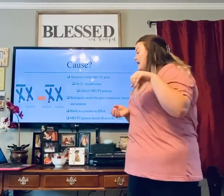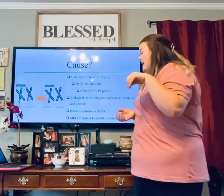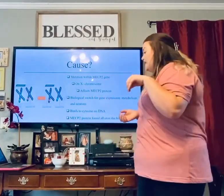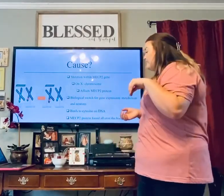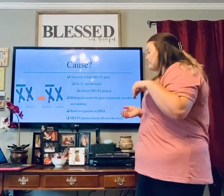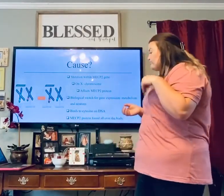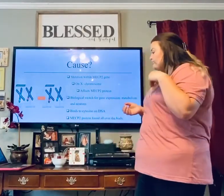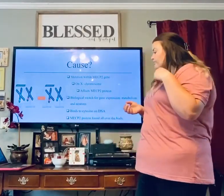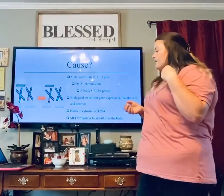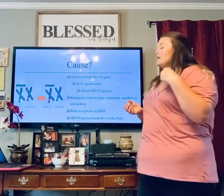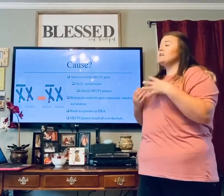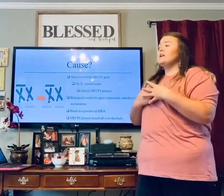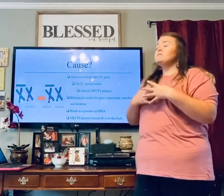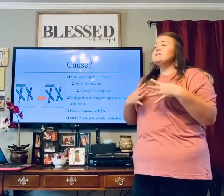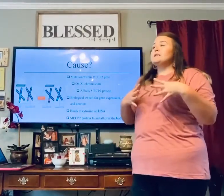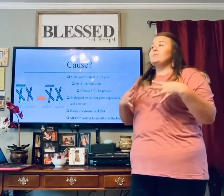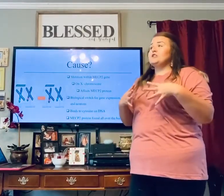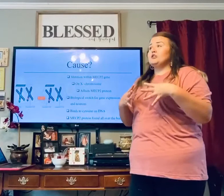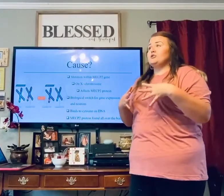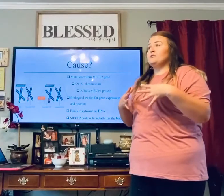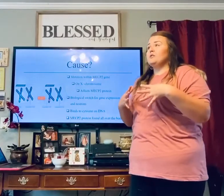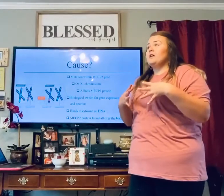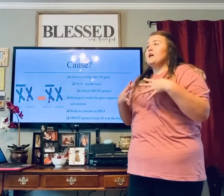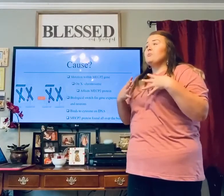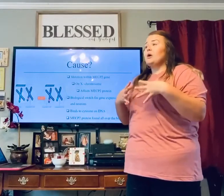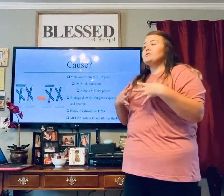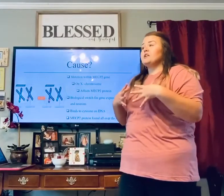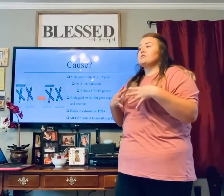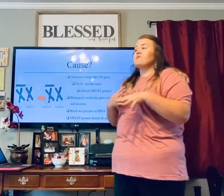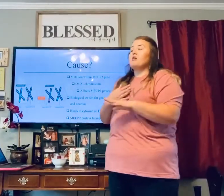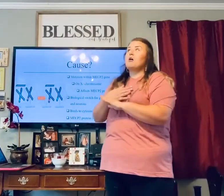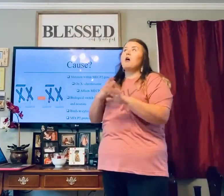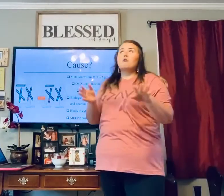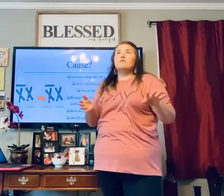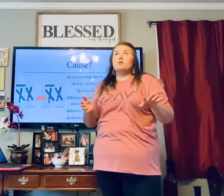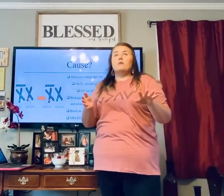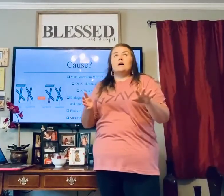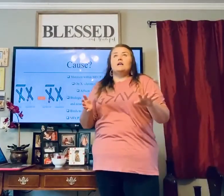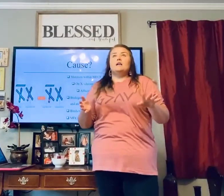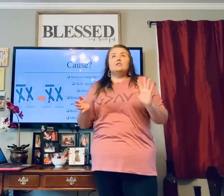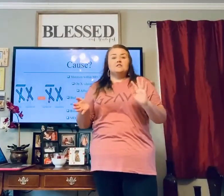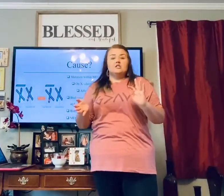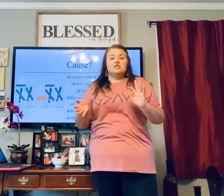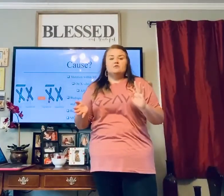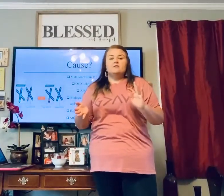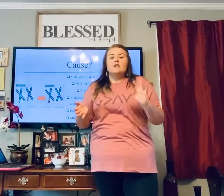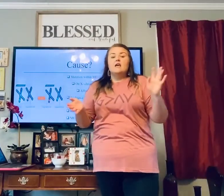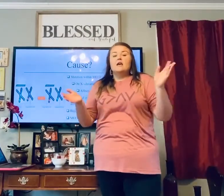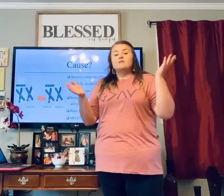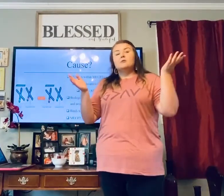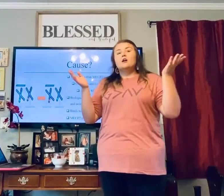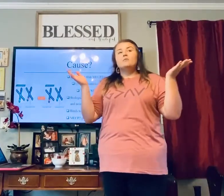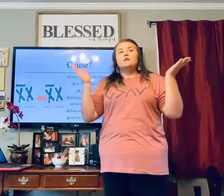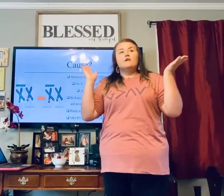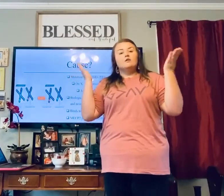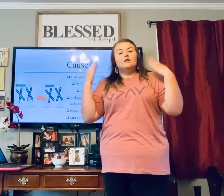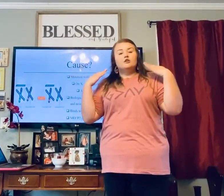DNA, and MECP2 proteins are found all over the body in the tissues. It's predominantly found in